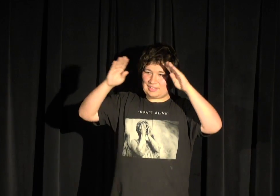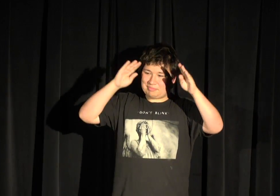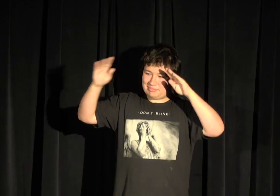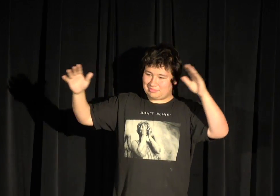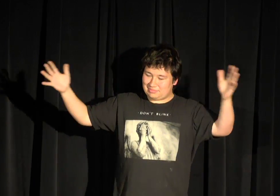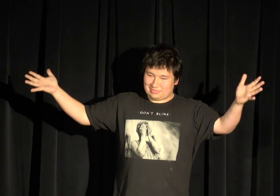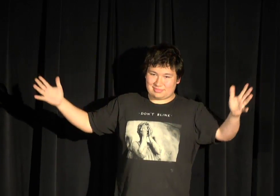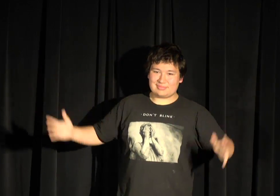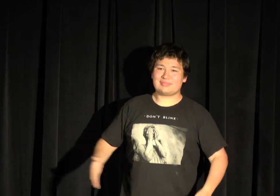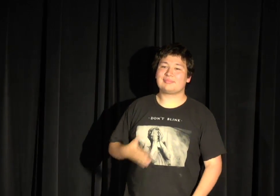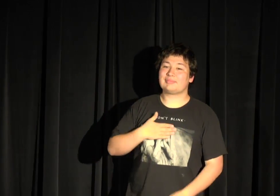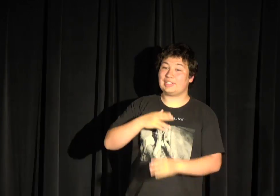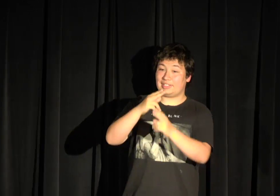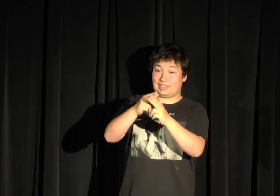Hello.